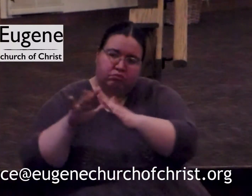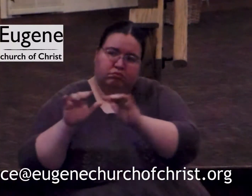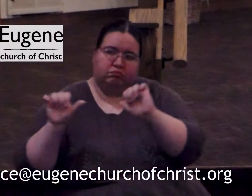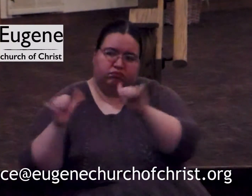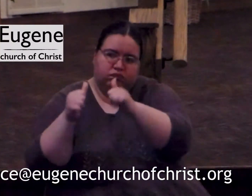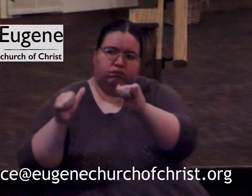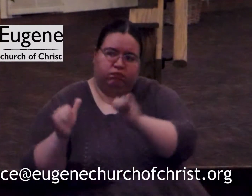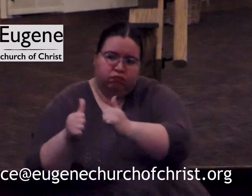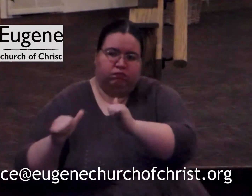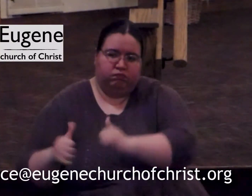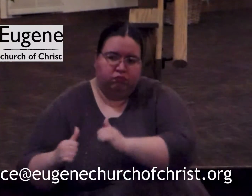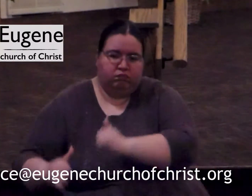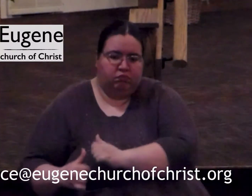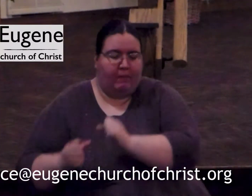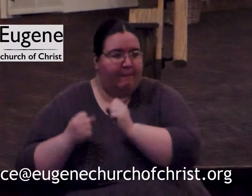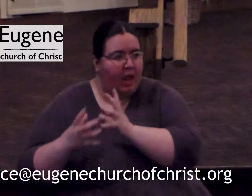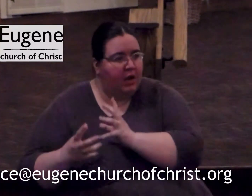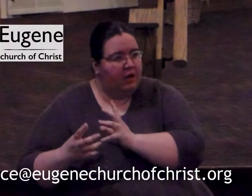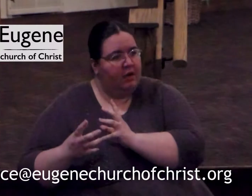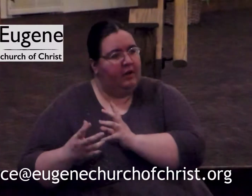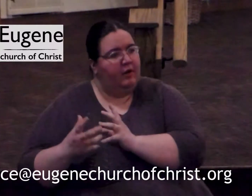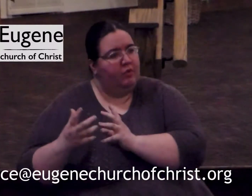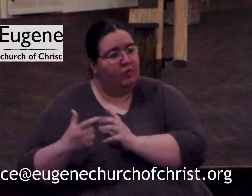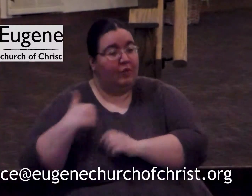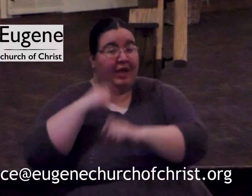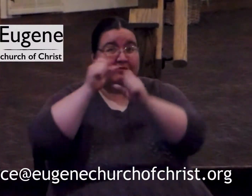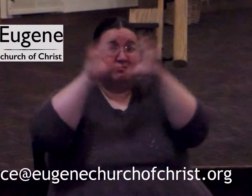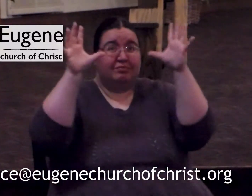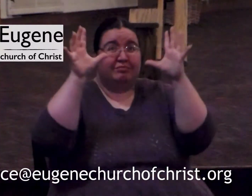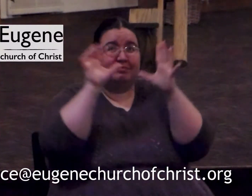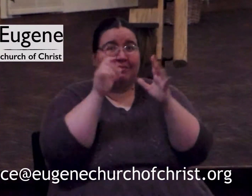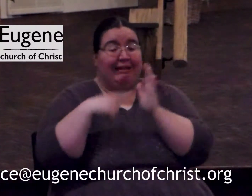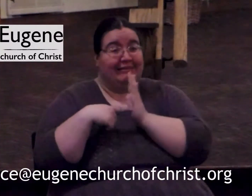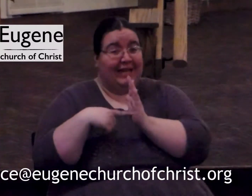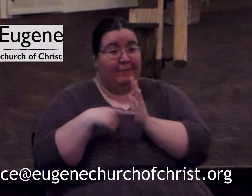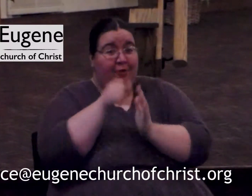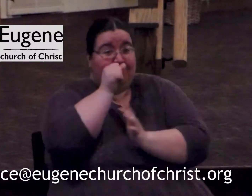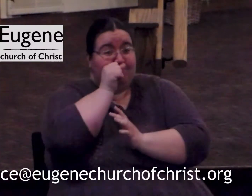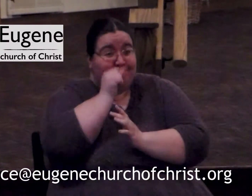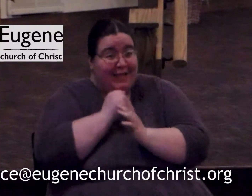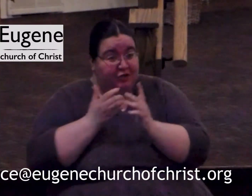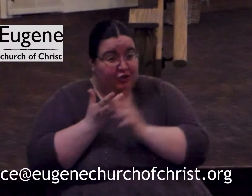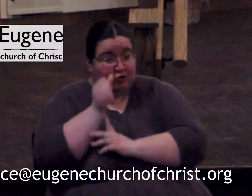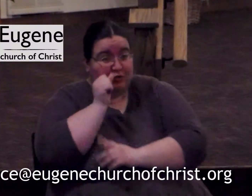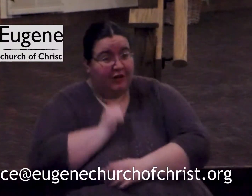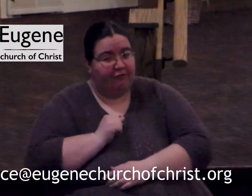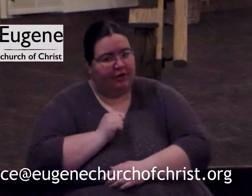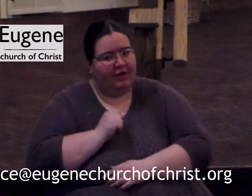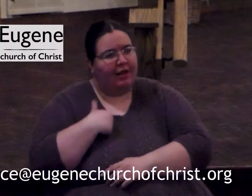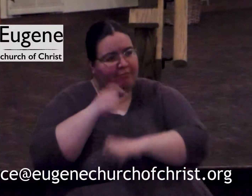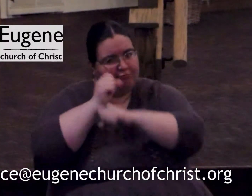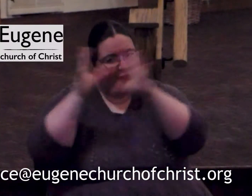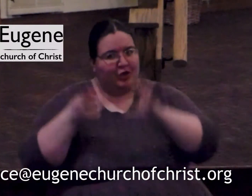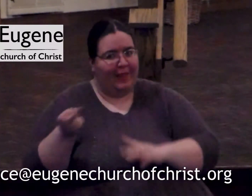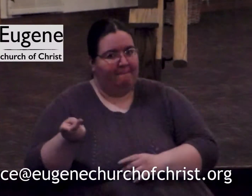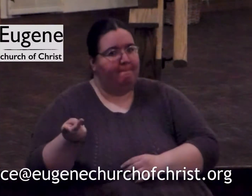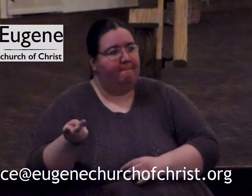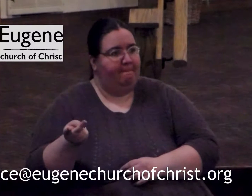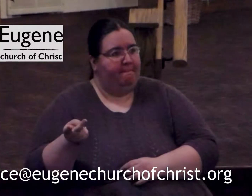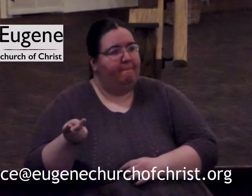have come through it gracefully. And when I think of an example of patience through suffering, I think of them in the situation that they're in. I